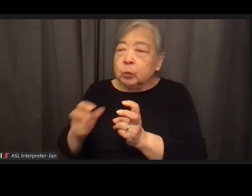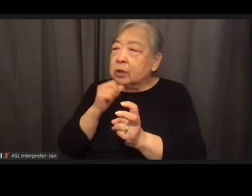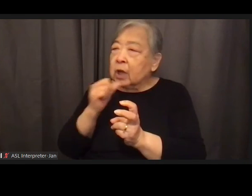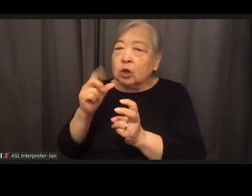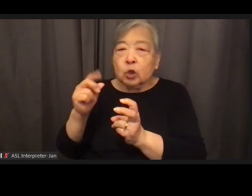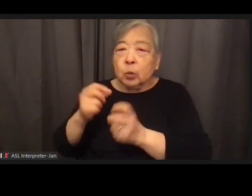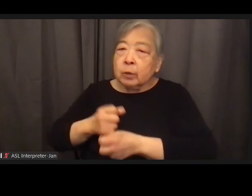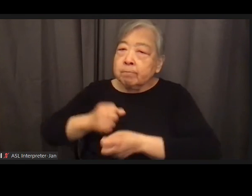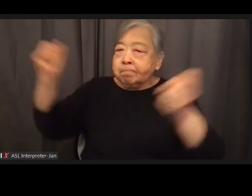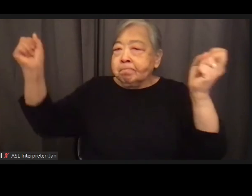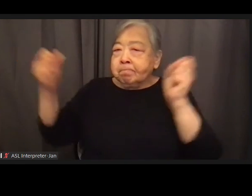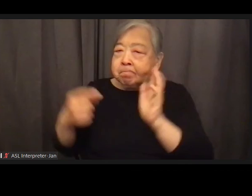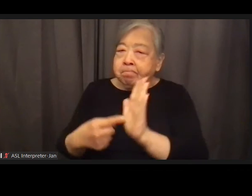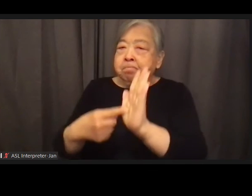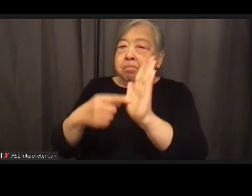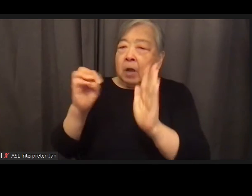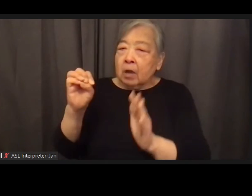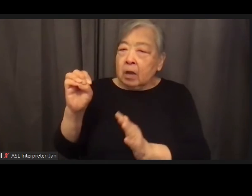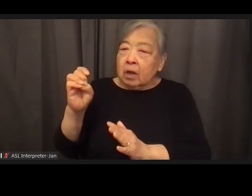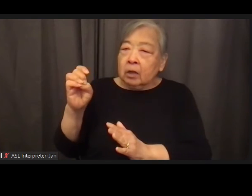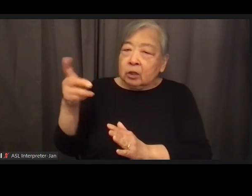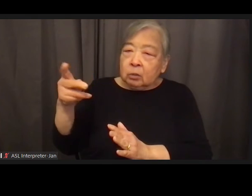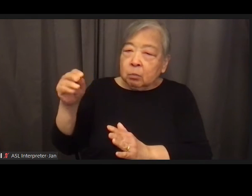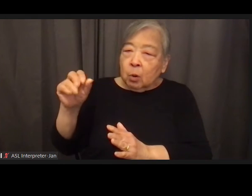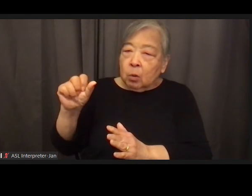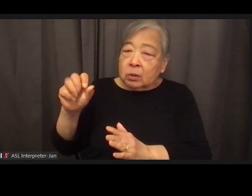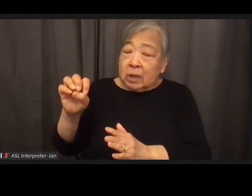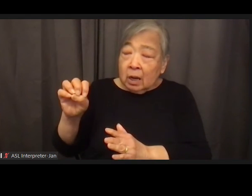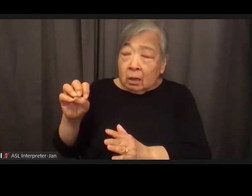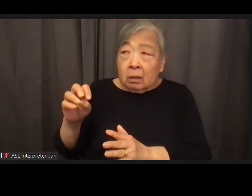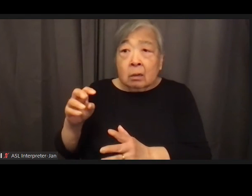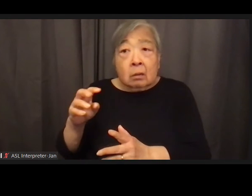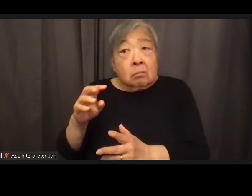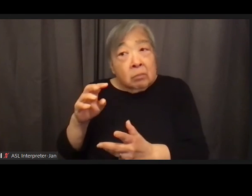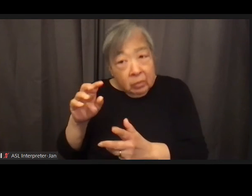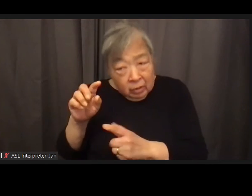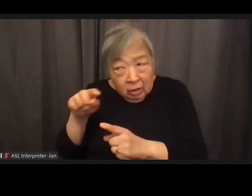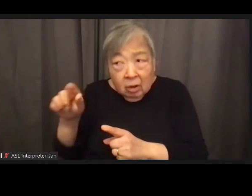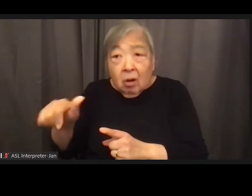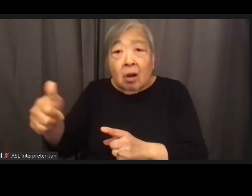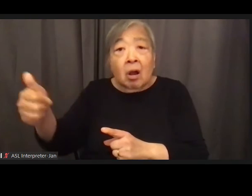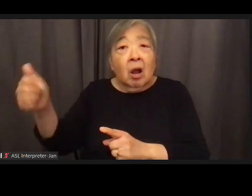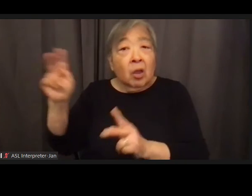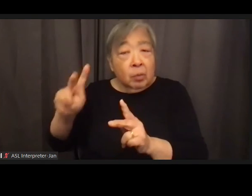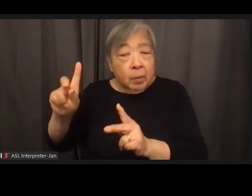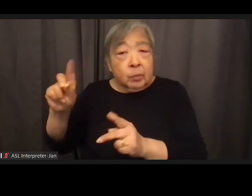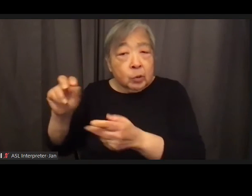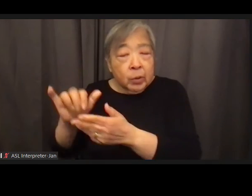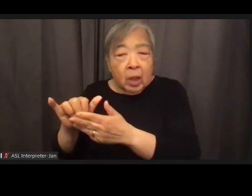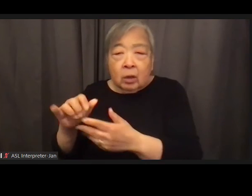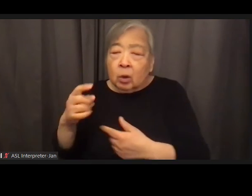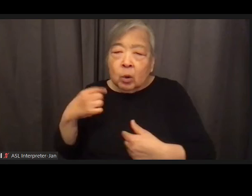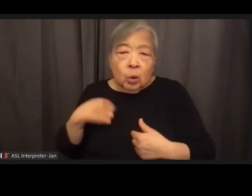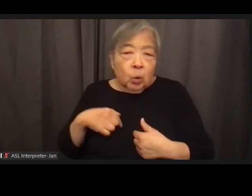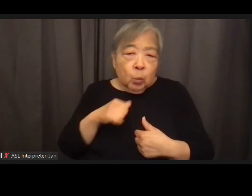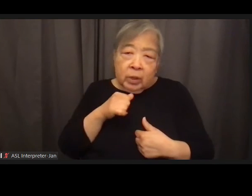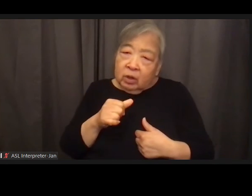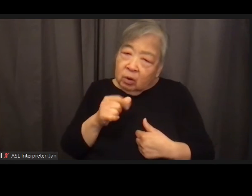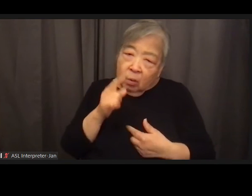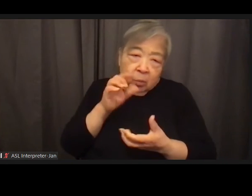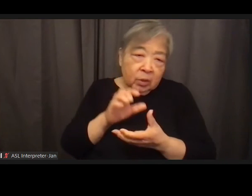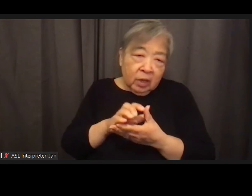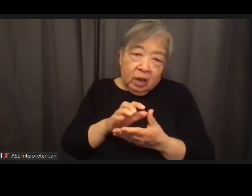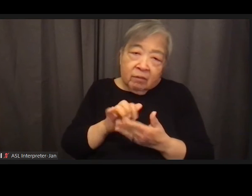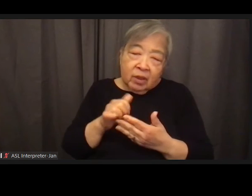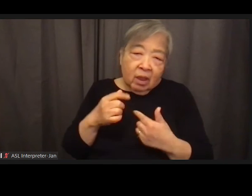that there are people who are doing that, and we don't believe that